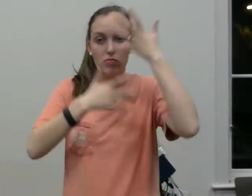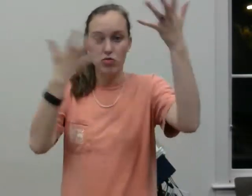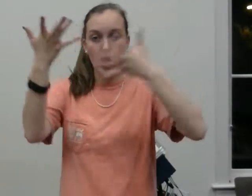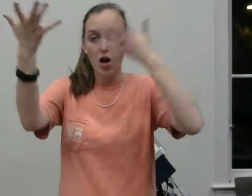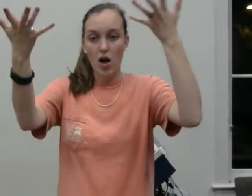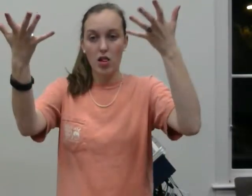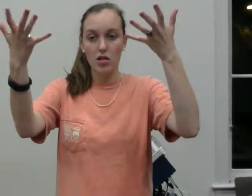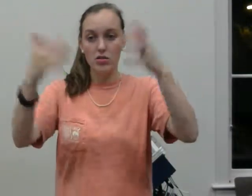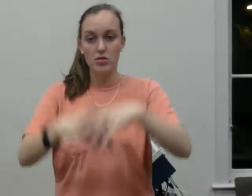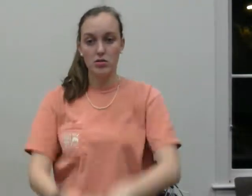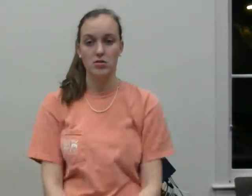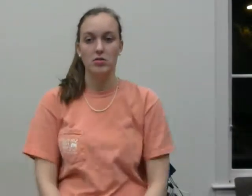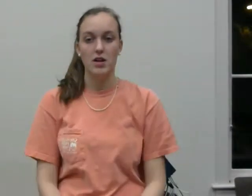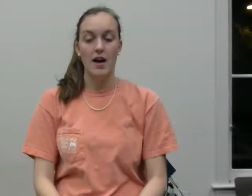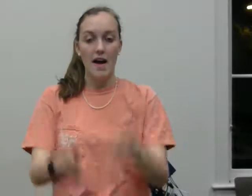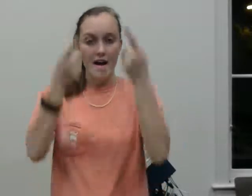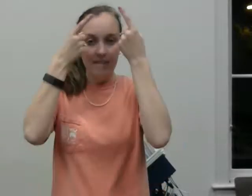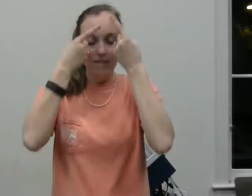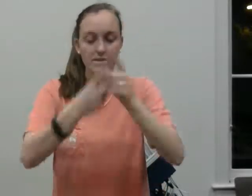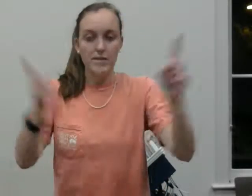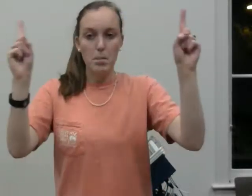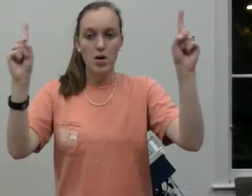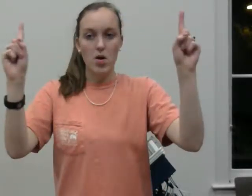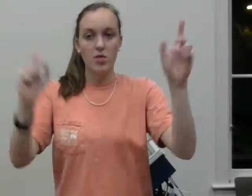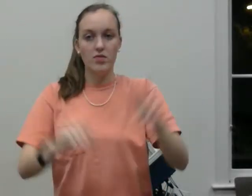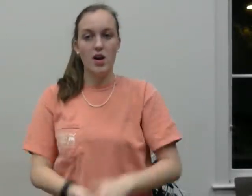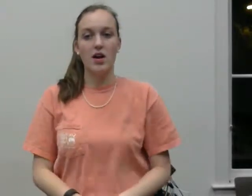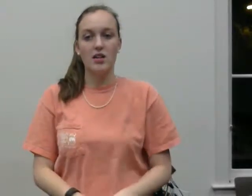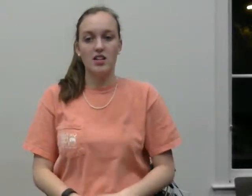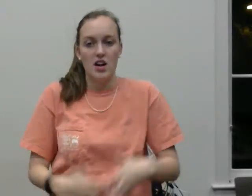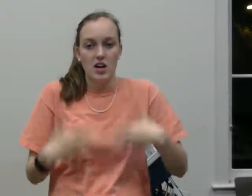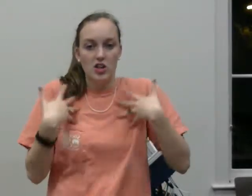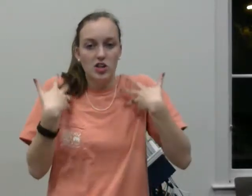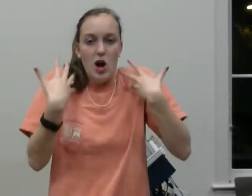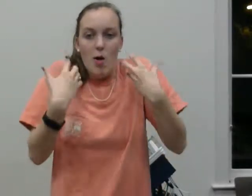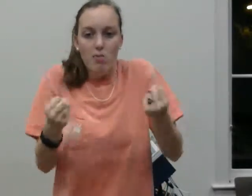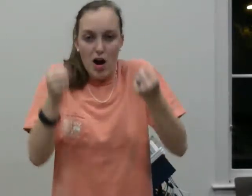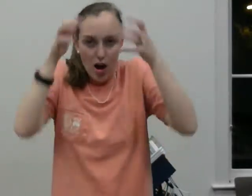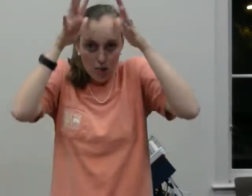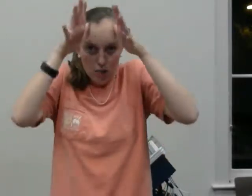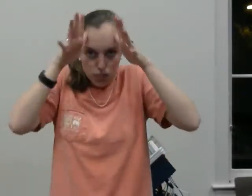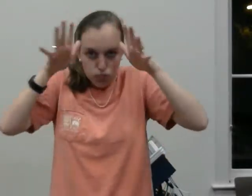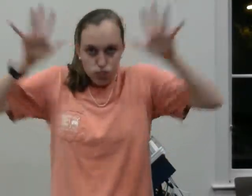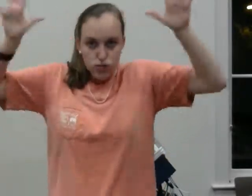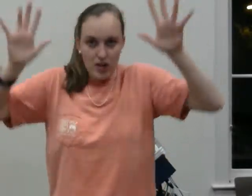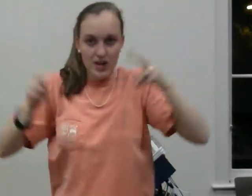Finally, there it was, the call of the mighty champion, Thunderclap. He was ready for the challenge.